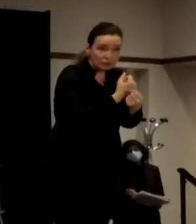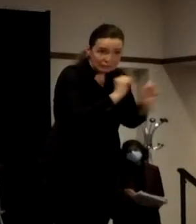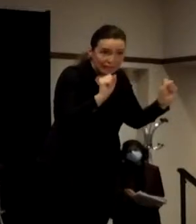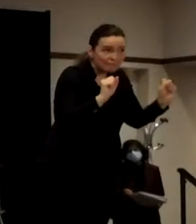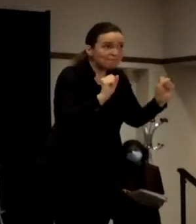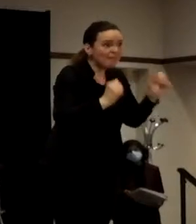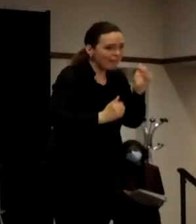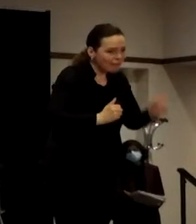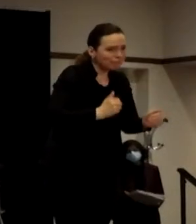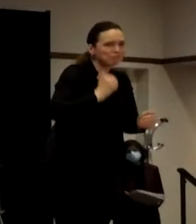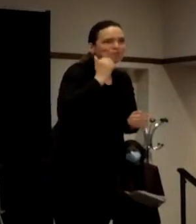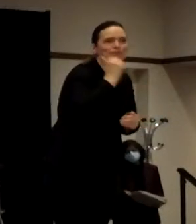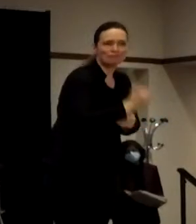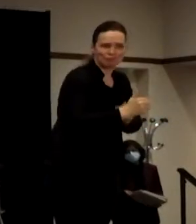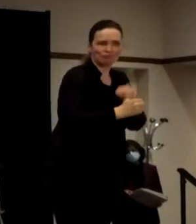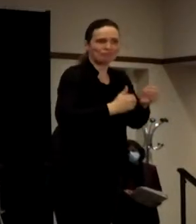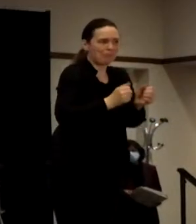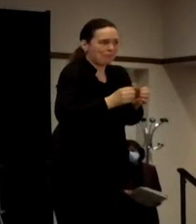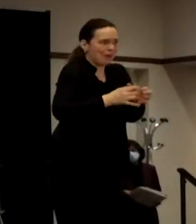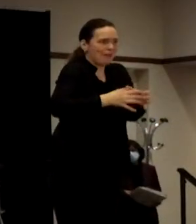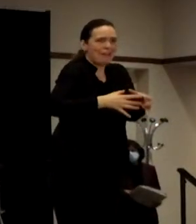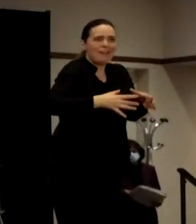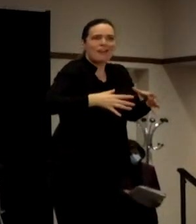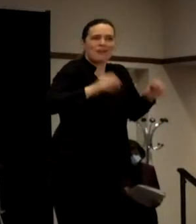of mental health, there